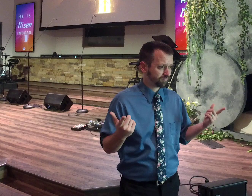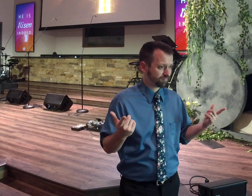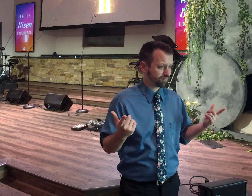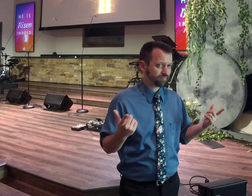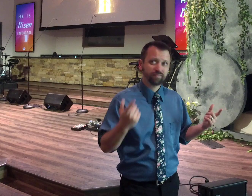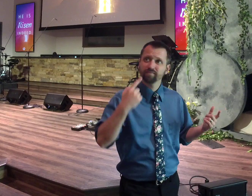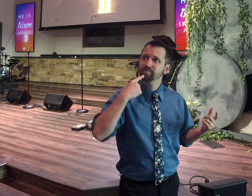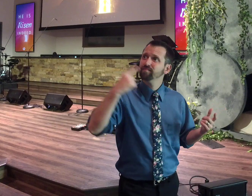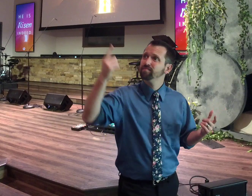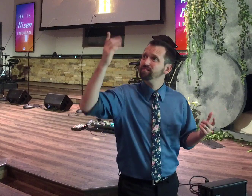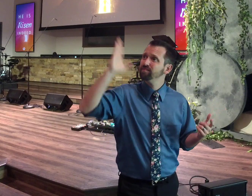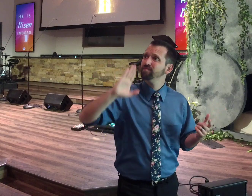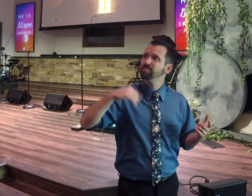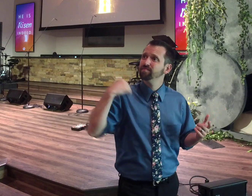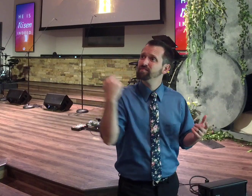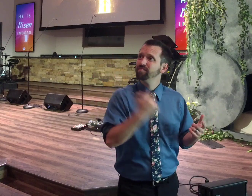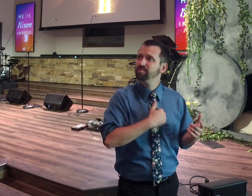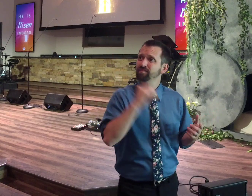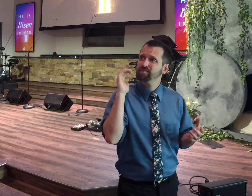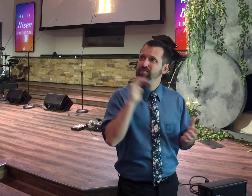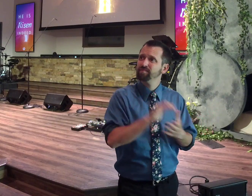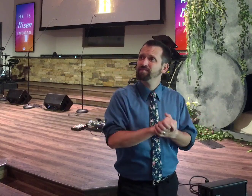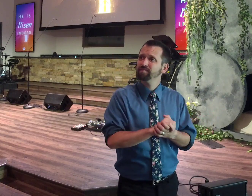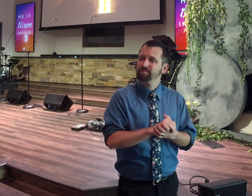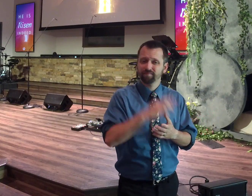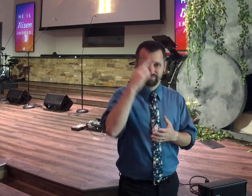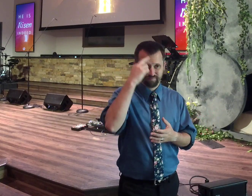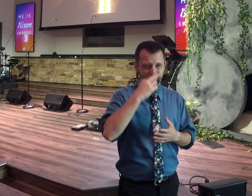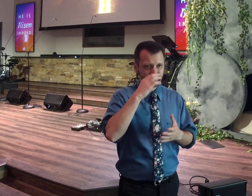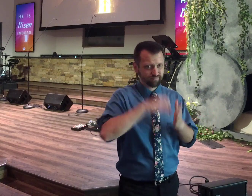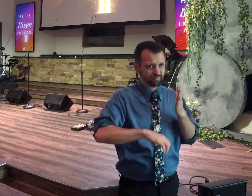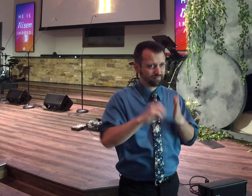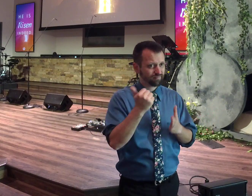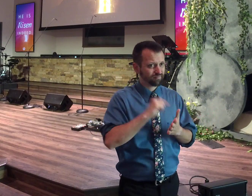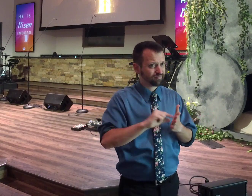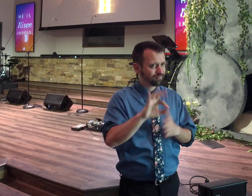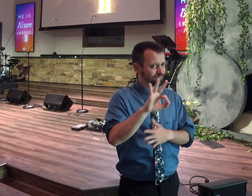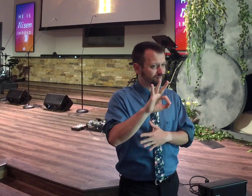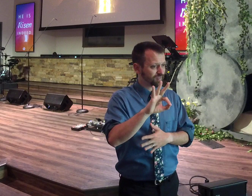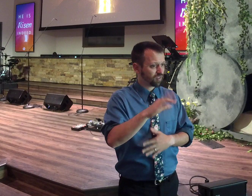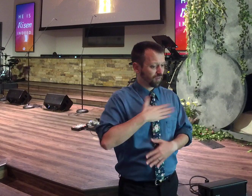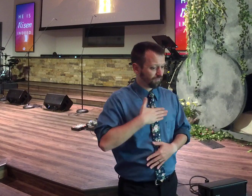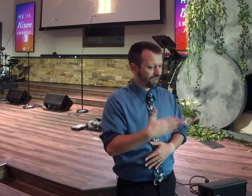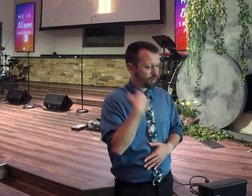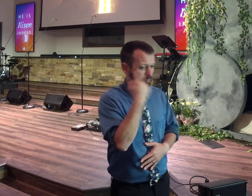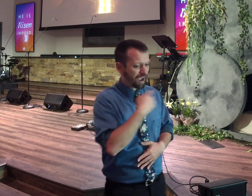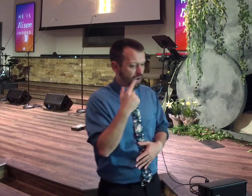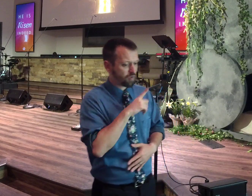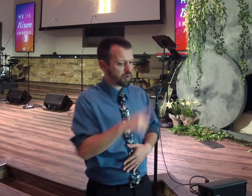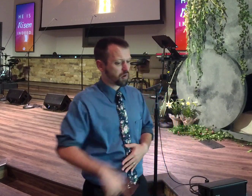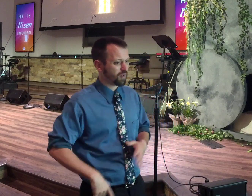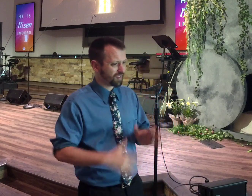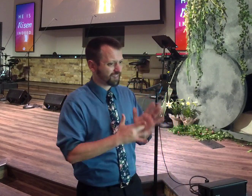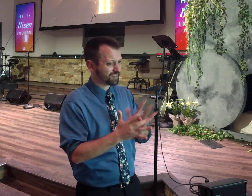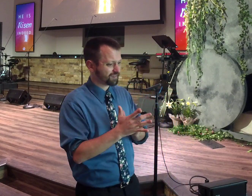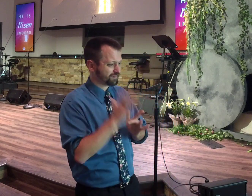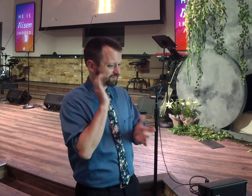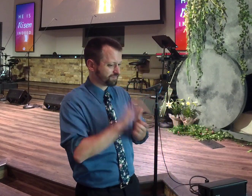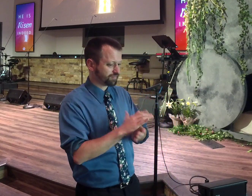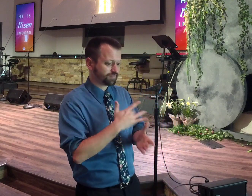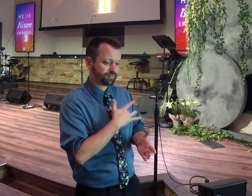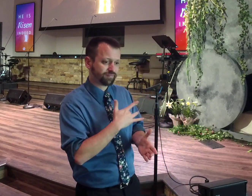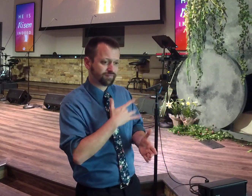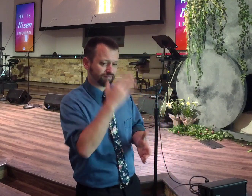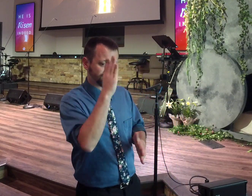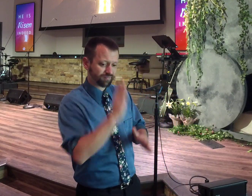God that we believe. Romans 10:9 says, if you will confess with your mouth the Lord Jesus and believe in your heart that